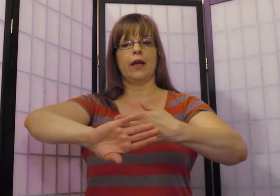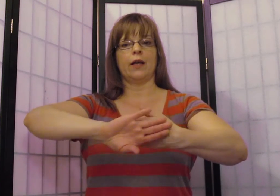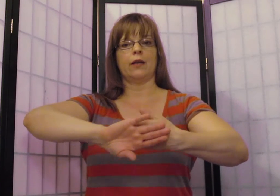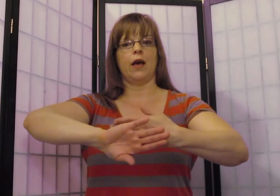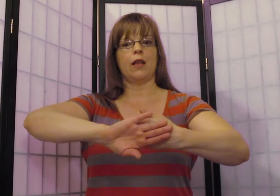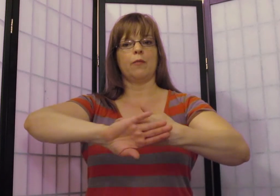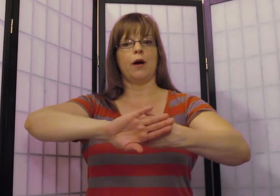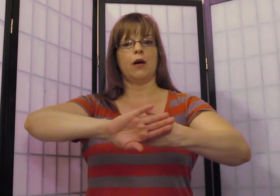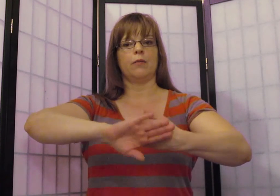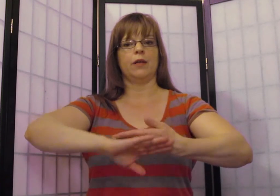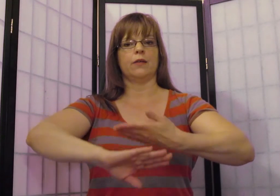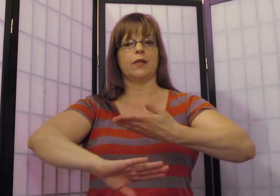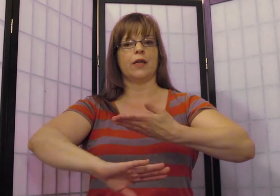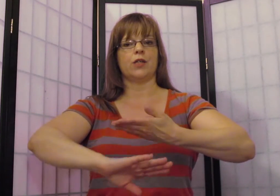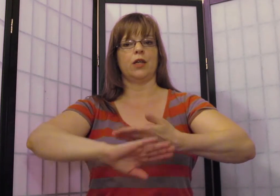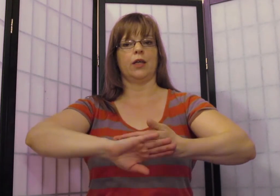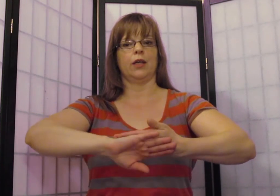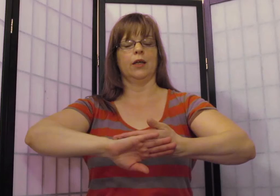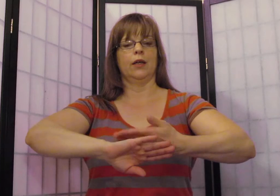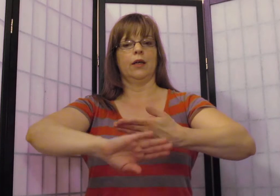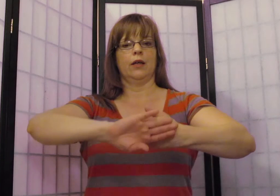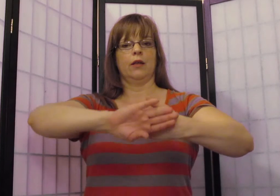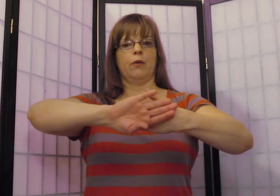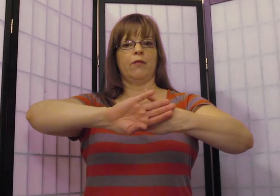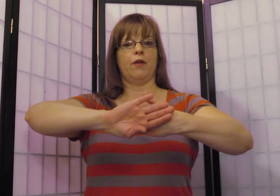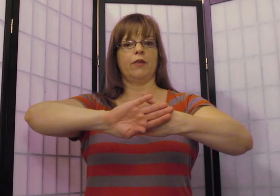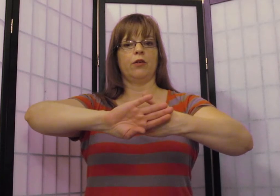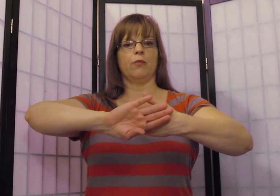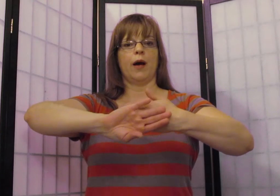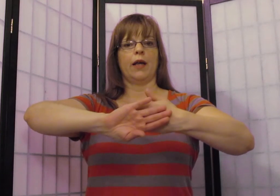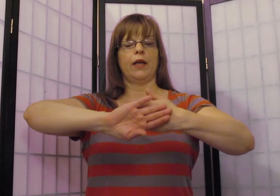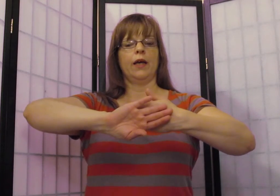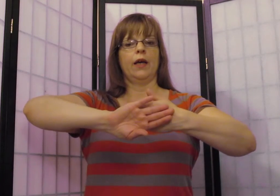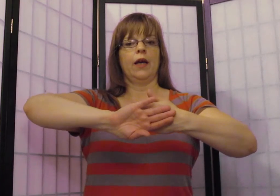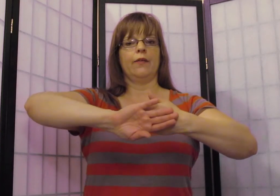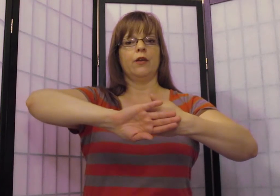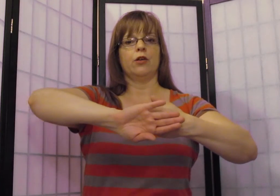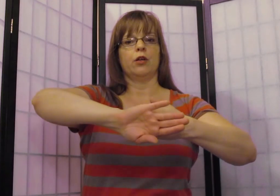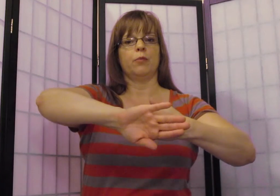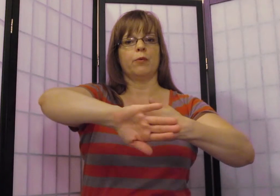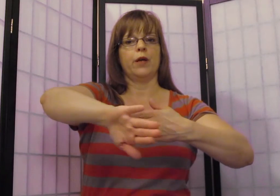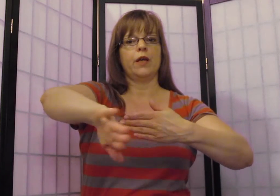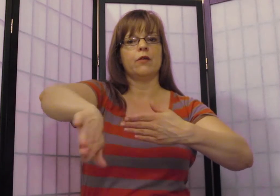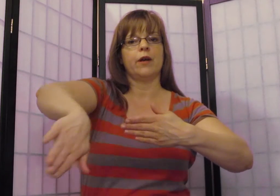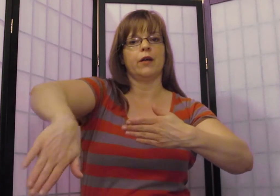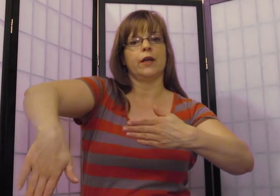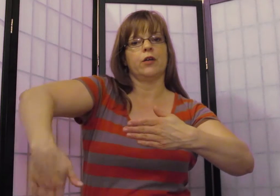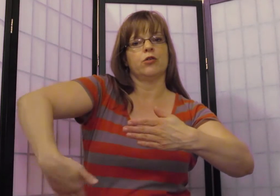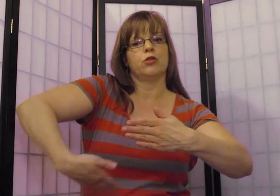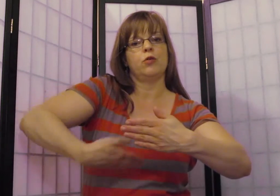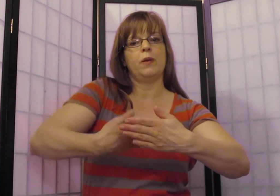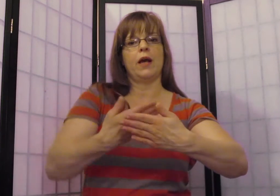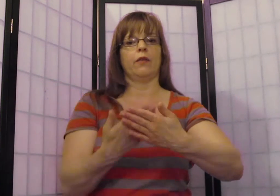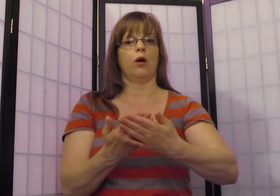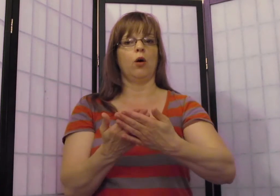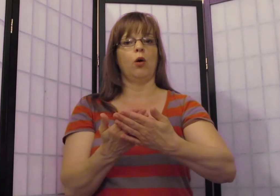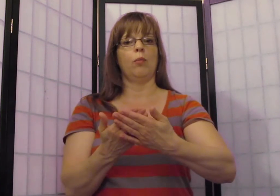hand, the other palm is touching the one facing your body. And then you're going to bring it around like you're scooping out the whole